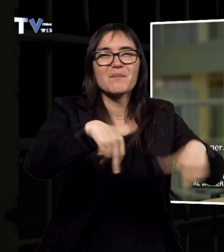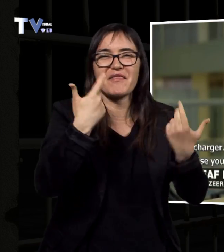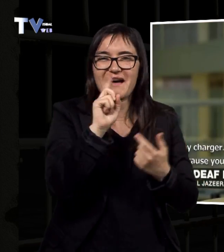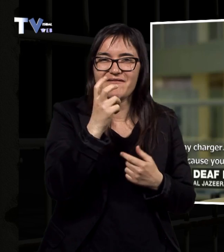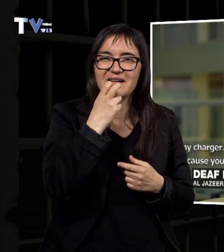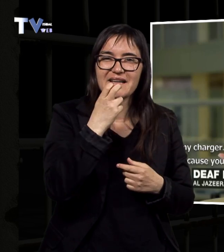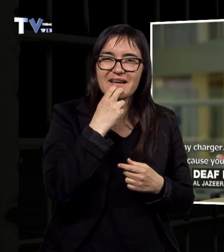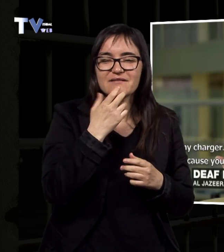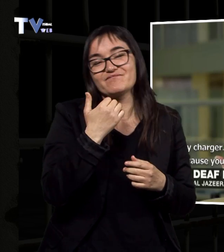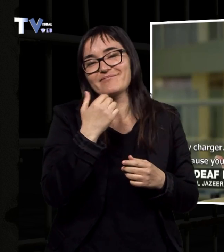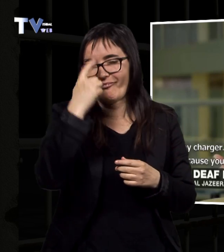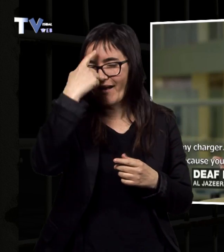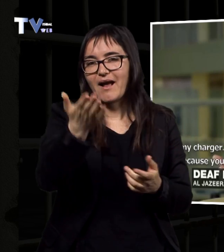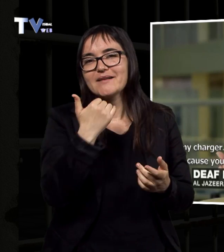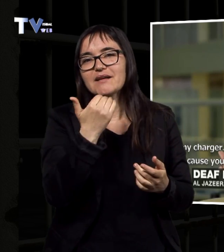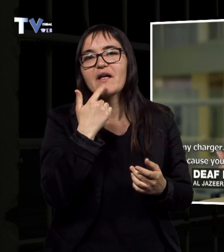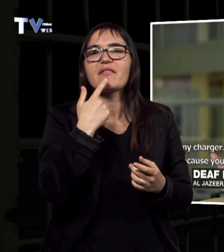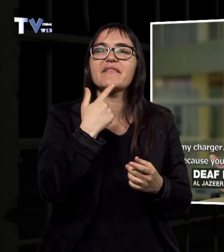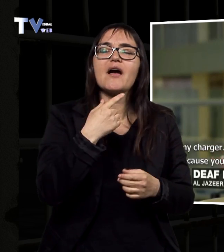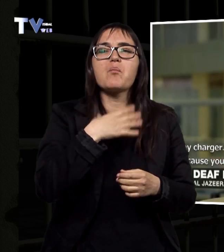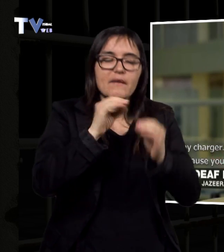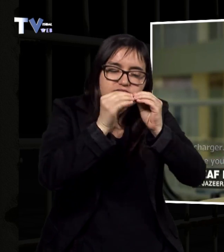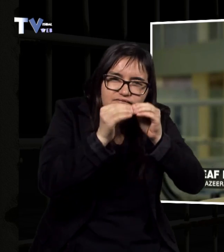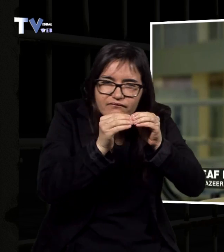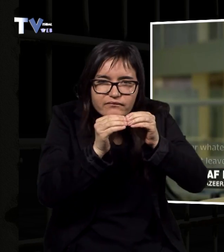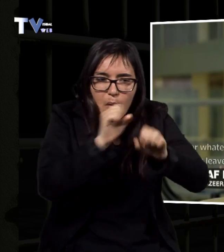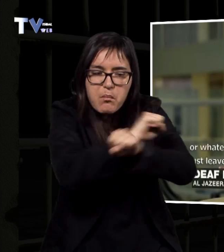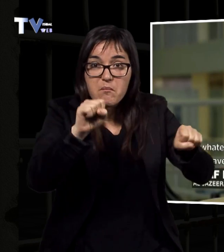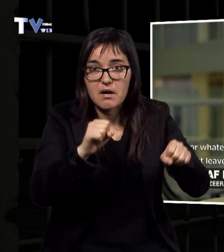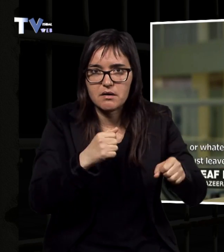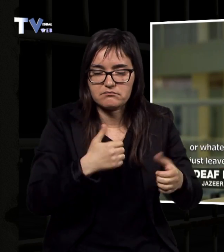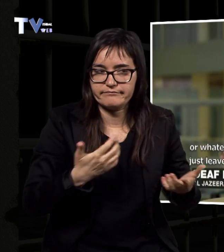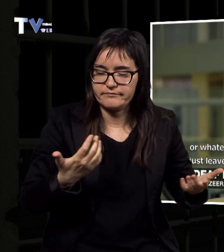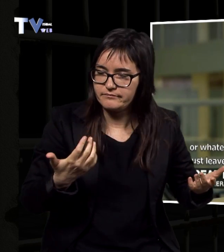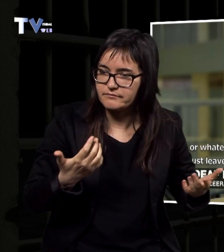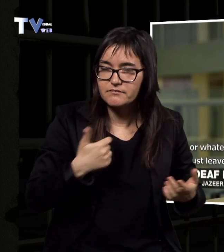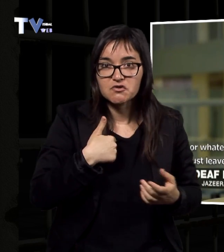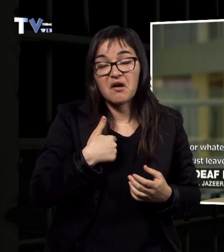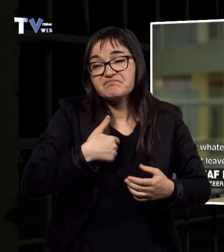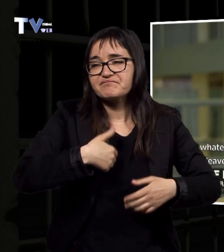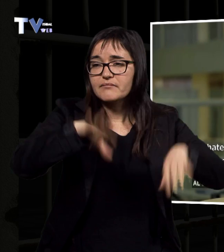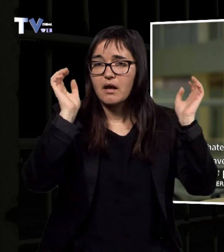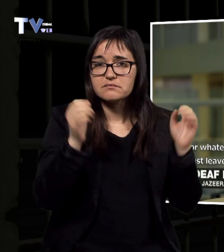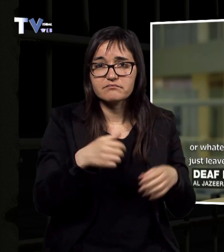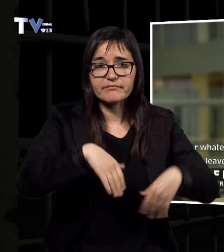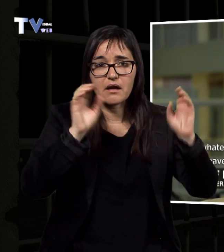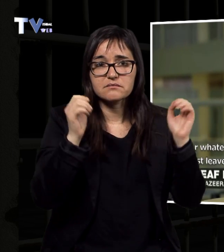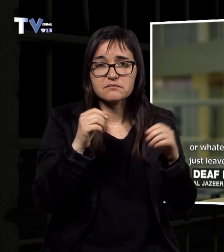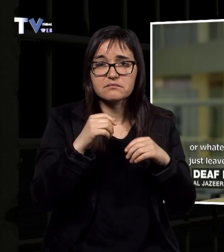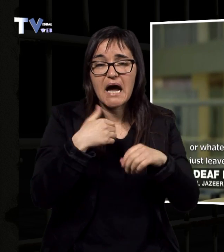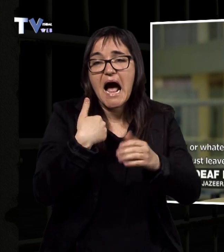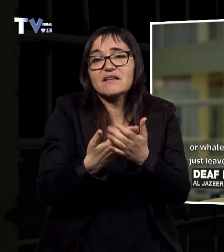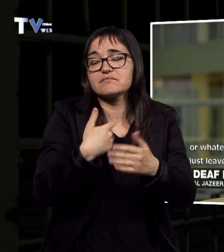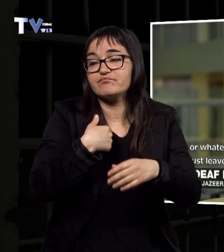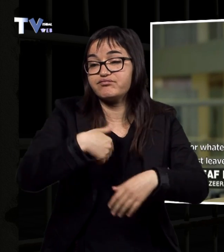in the facility because, you know, people can say that they can make bomb or whatever out of it, you know, but I'm not even beat for it, so I